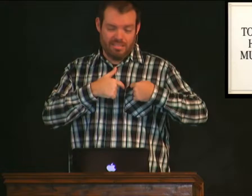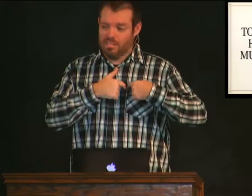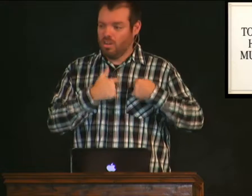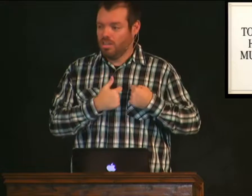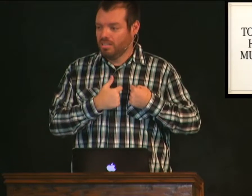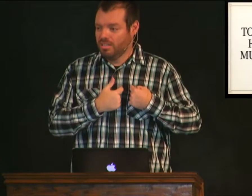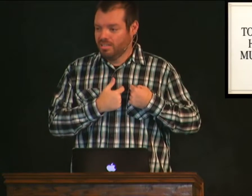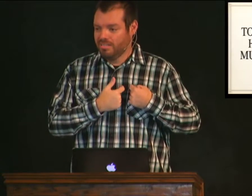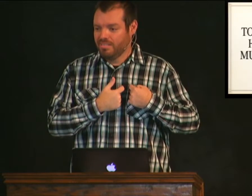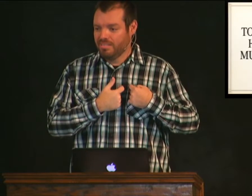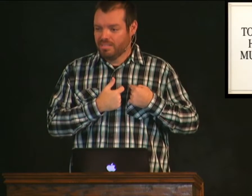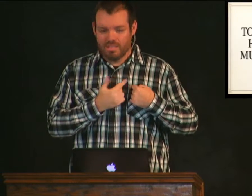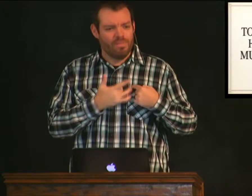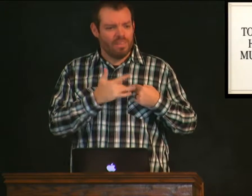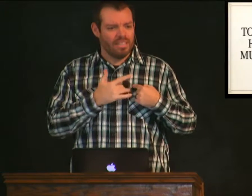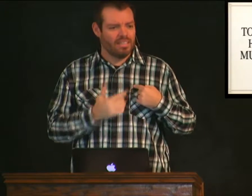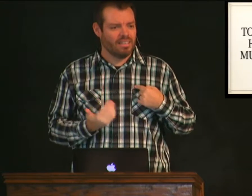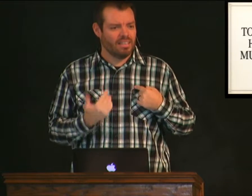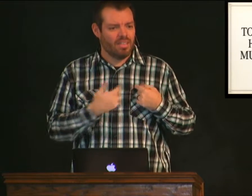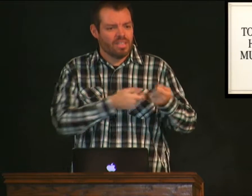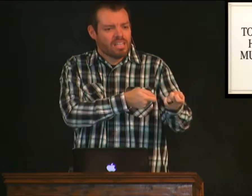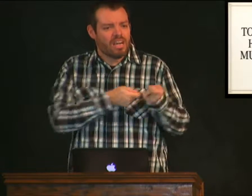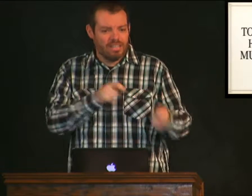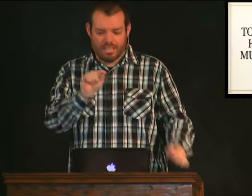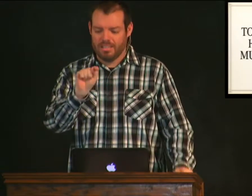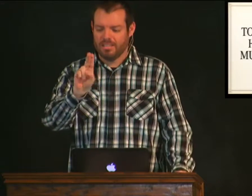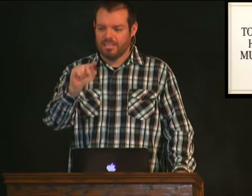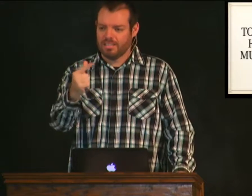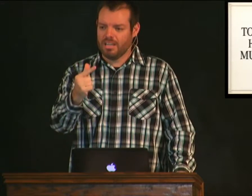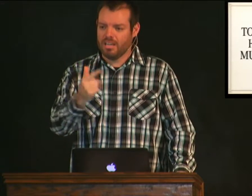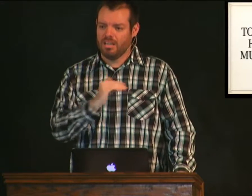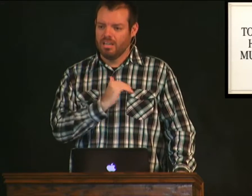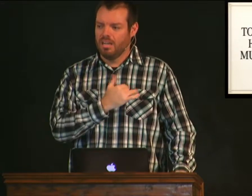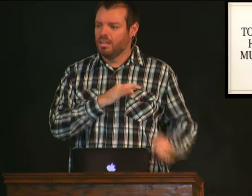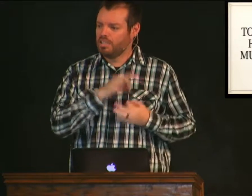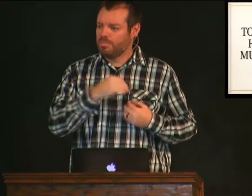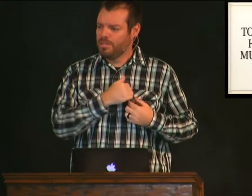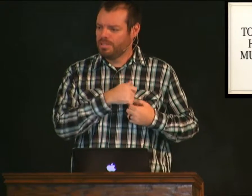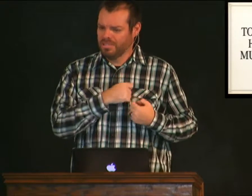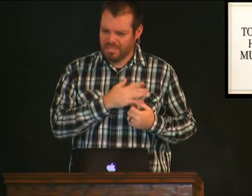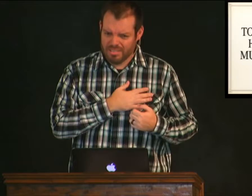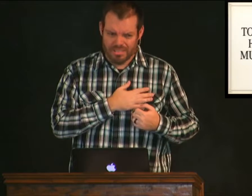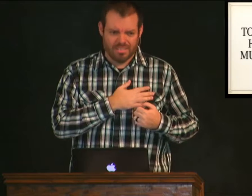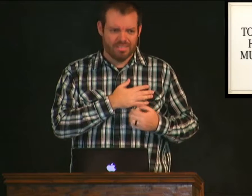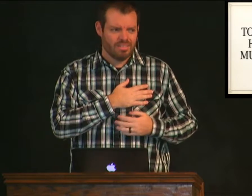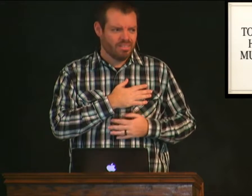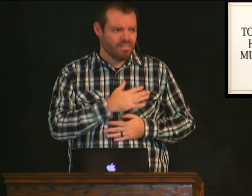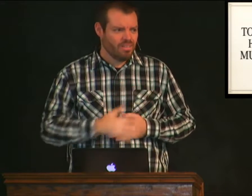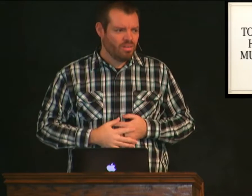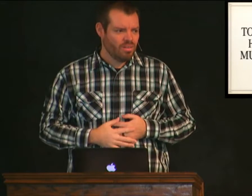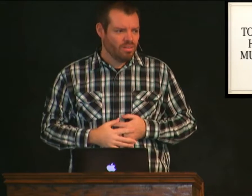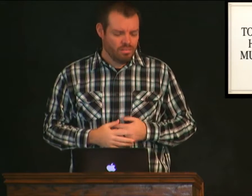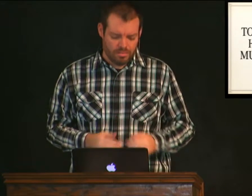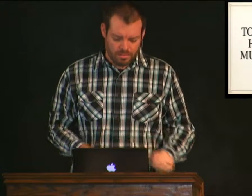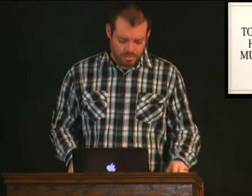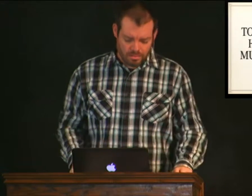Listen, you know. You feel it. The tug. Tug on your spirit.